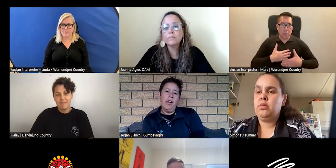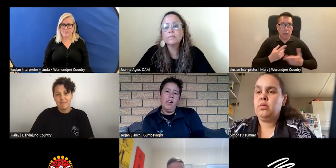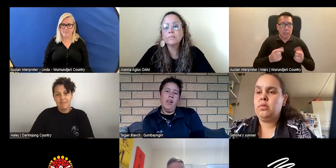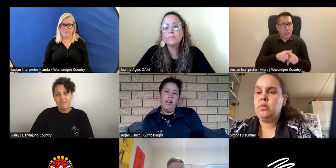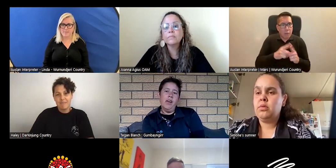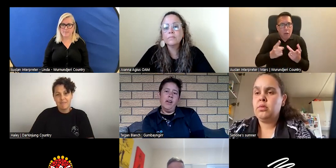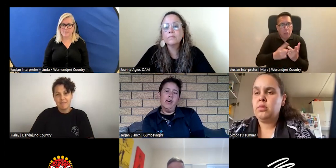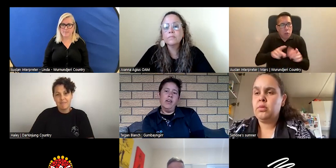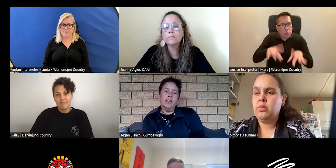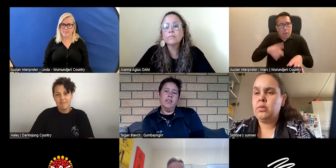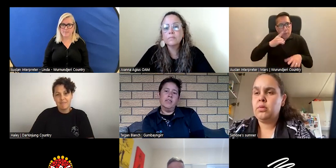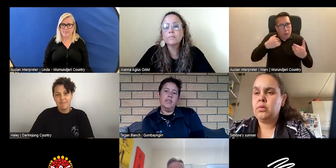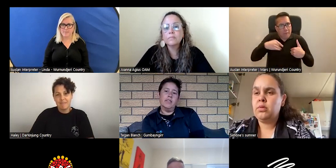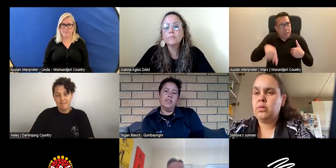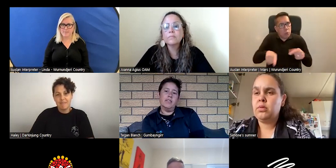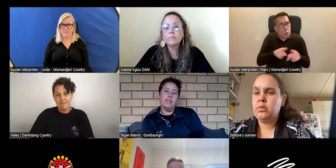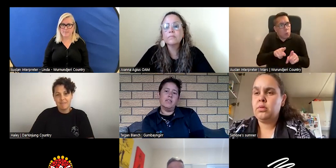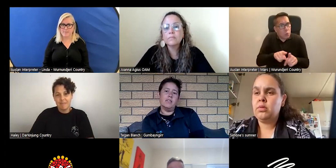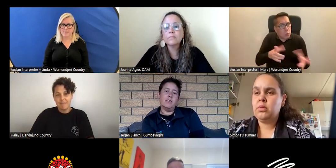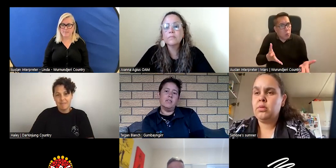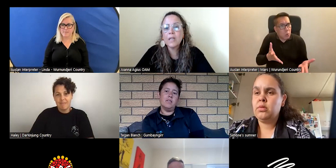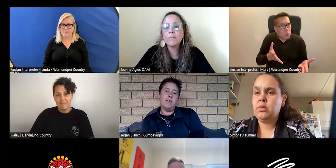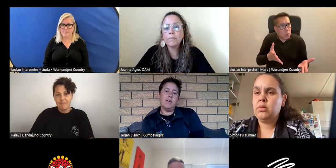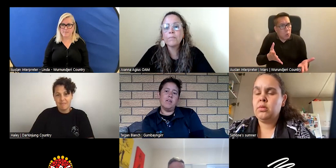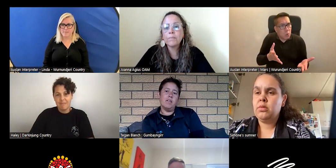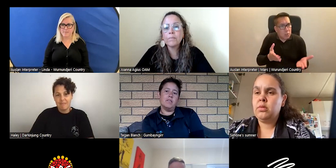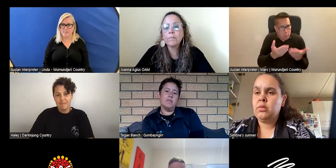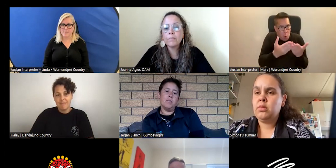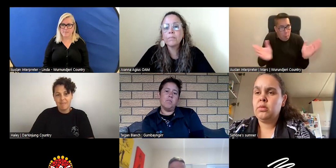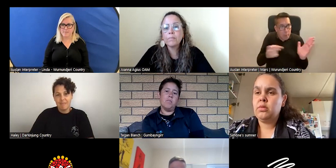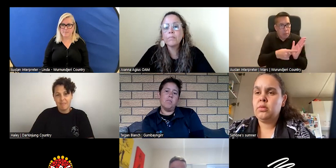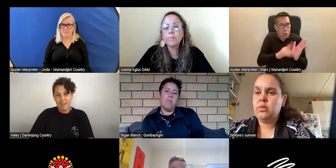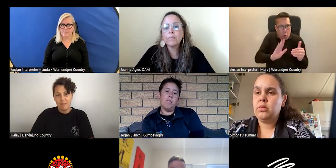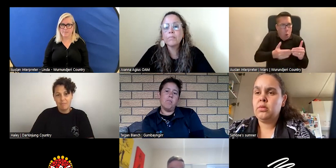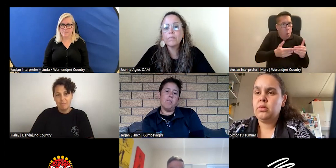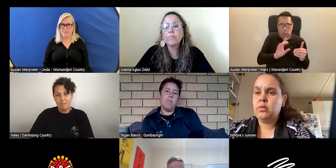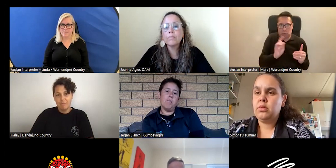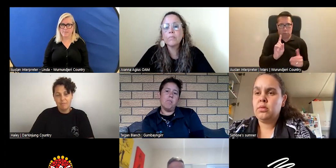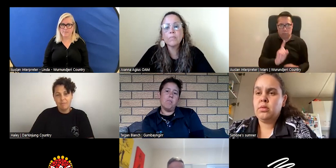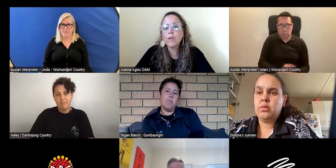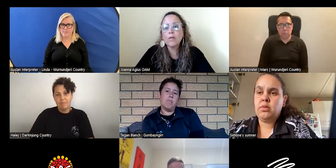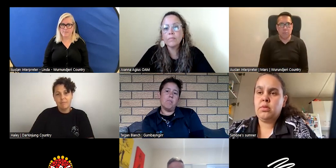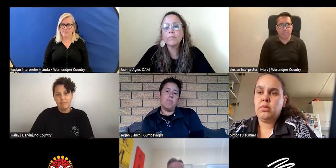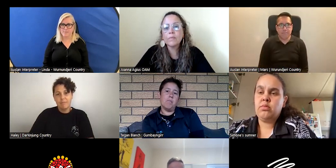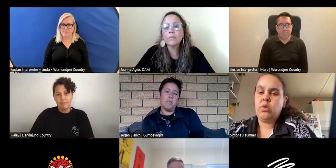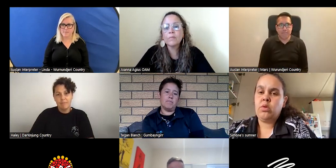business. Let's bring this stuff into light, not keep it behind closed doors.